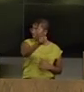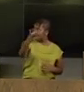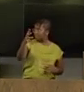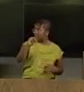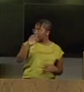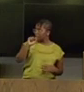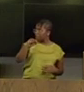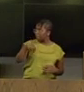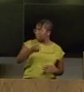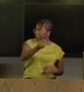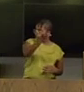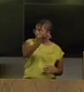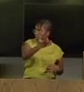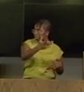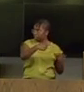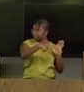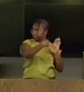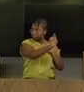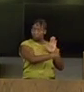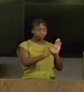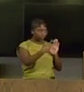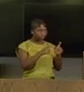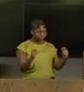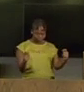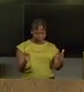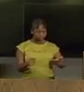It is circulated. You will find that actually